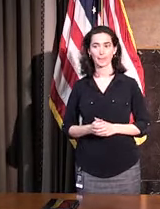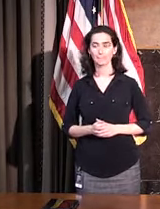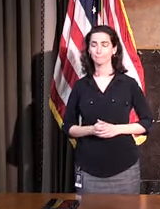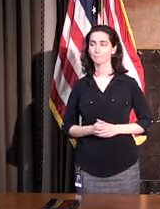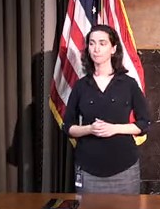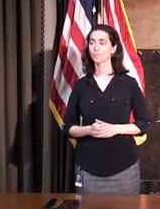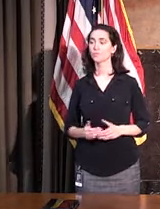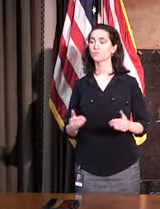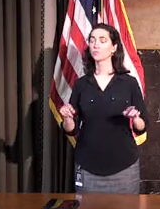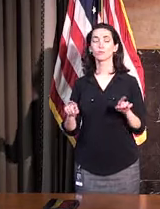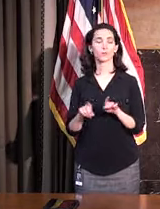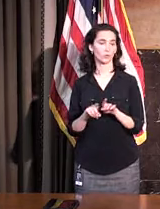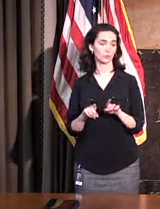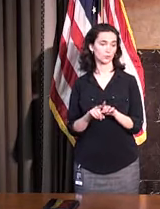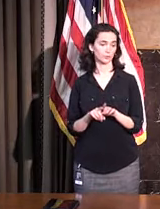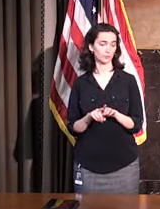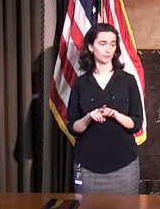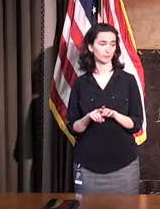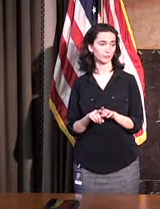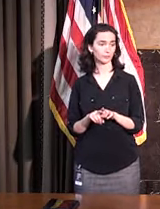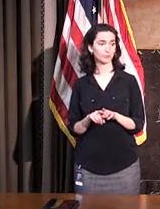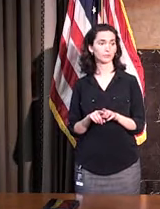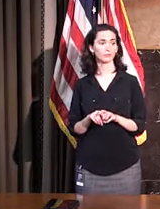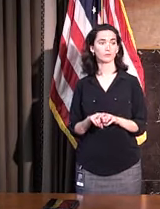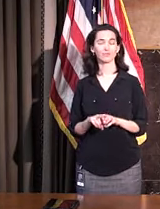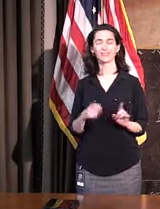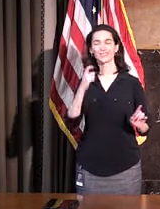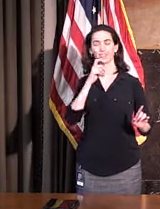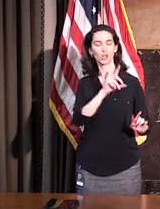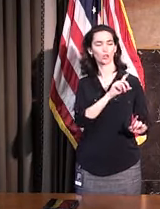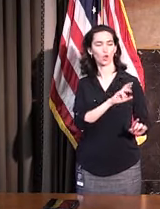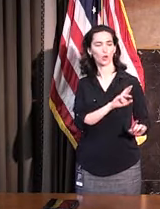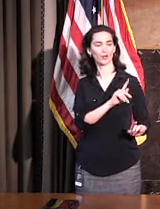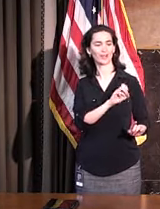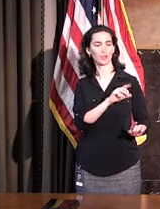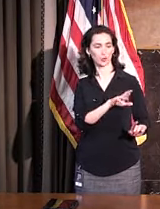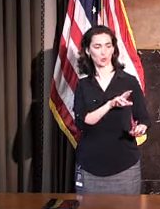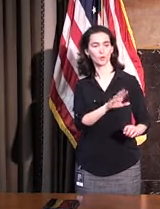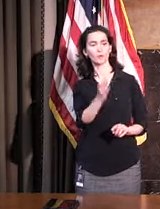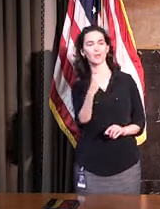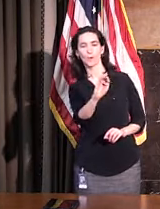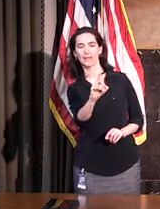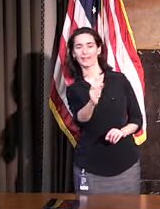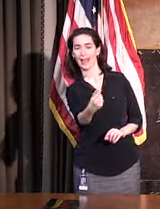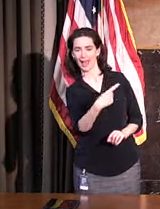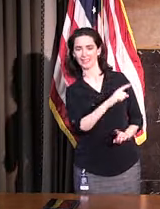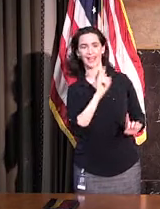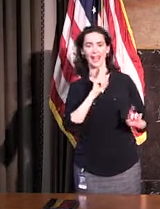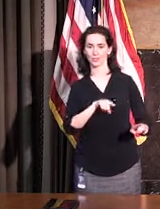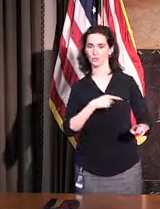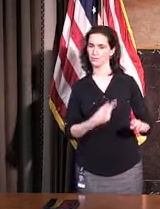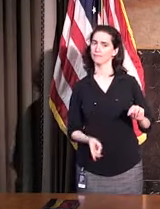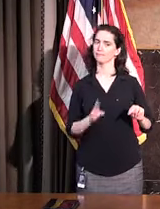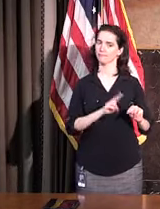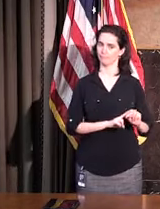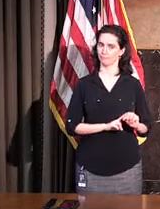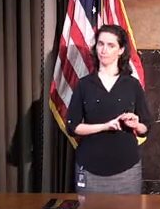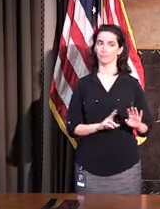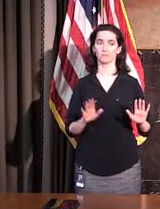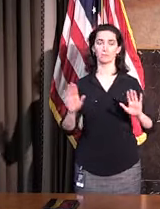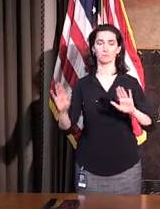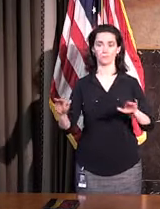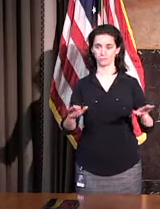And then I want to reinforce the answer that Dr. Cantor gave to Melinda. It is absolutely